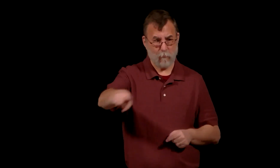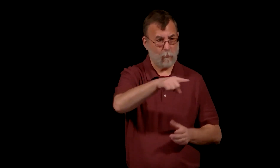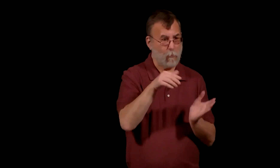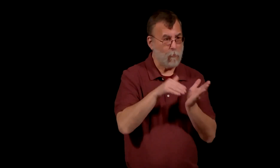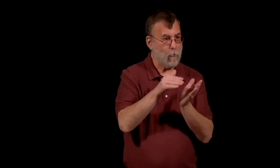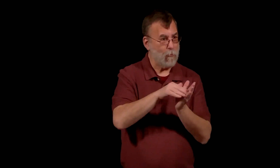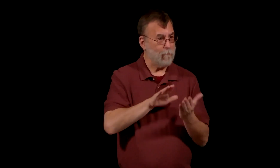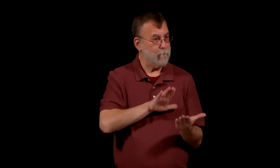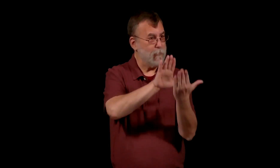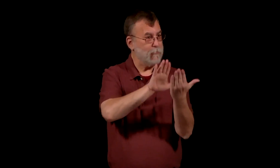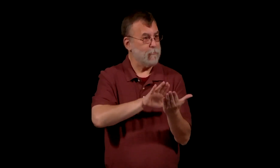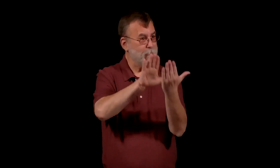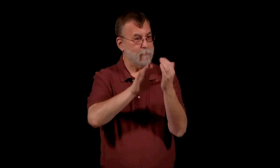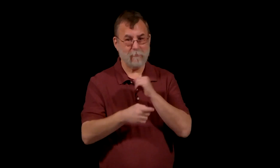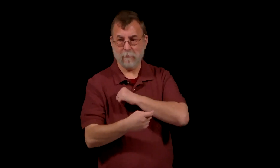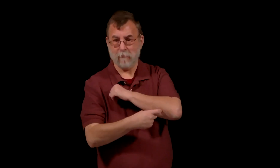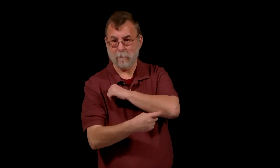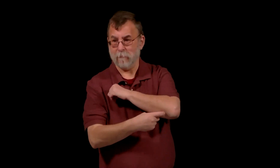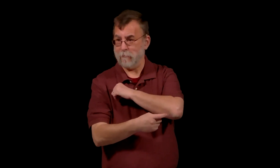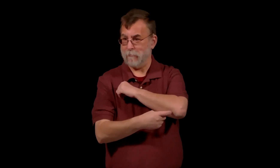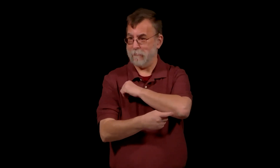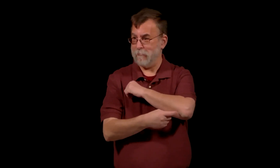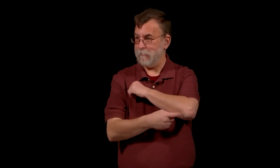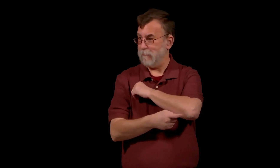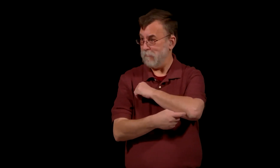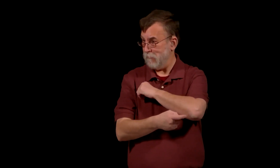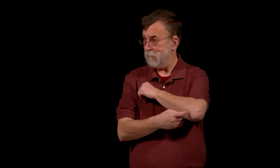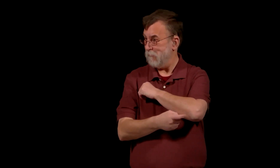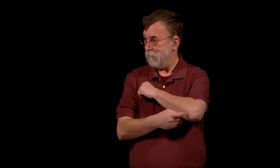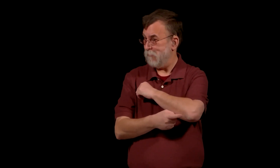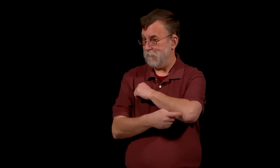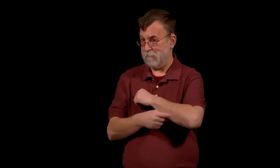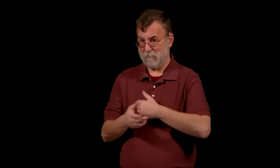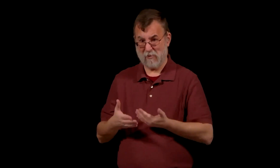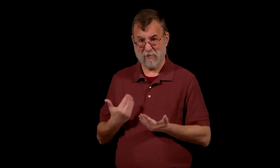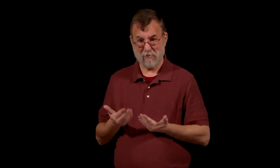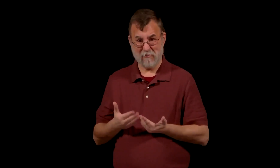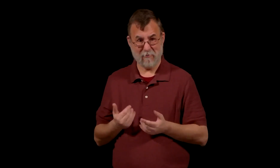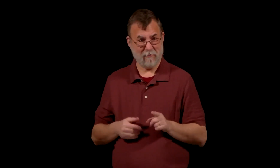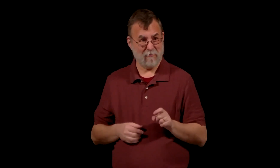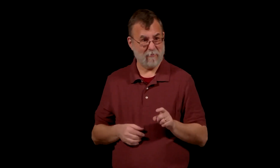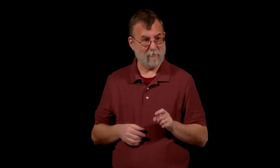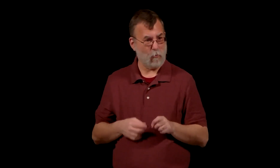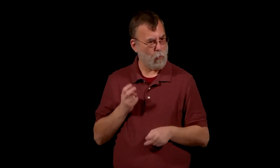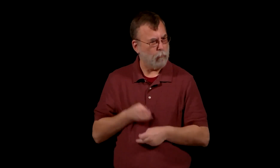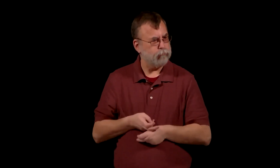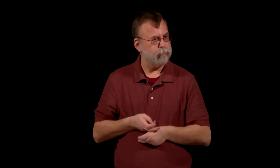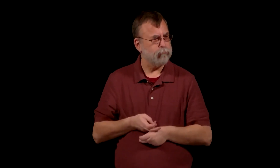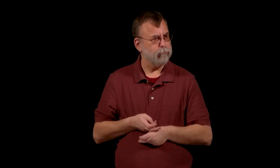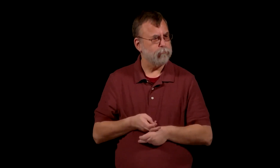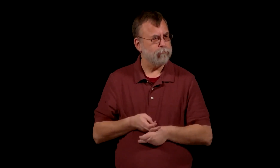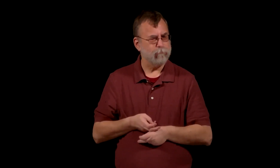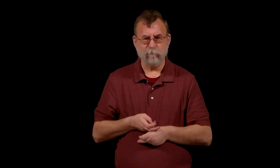Now, I recently said that we often face temptations in our daily lives. Is that easy? No, it's